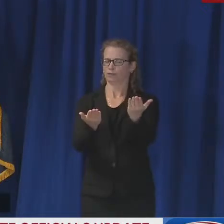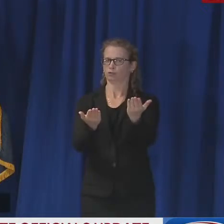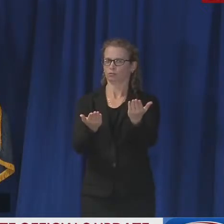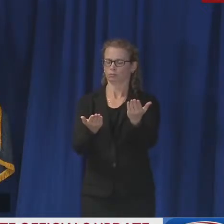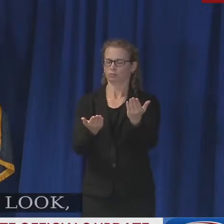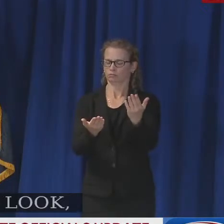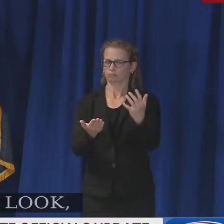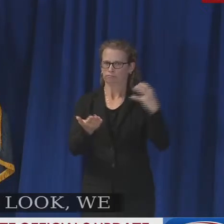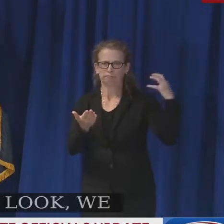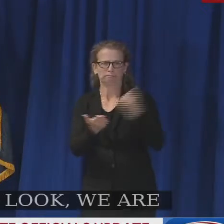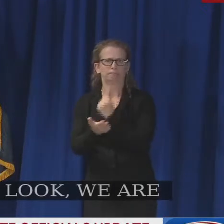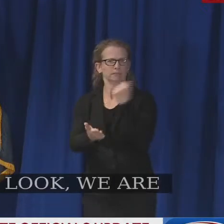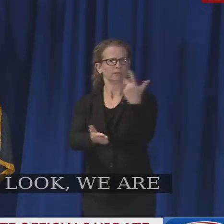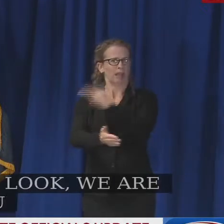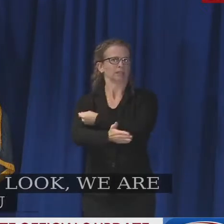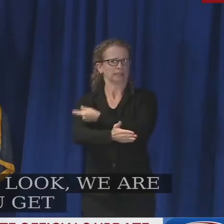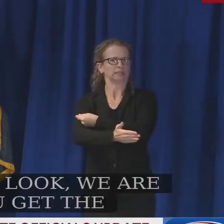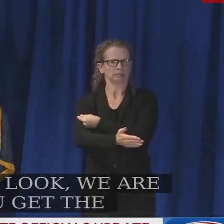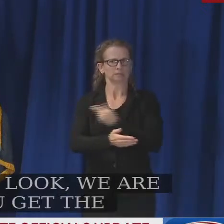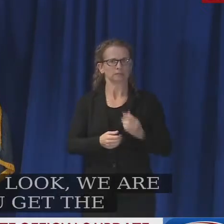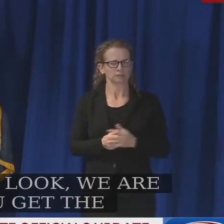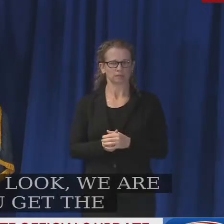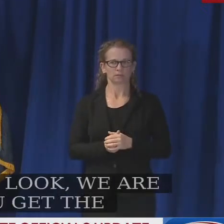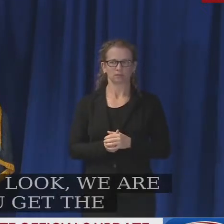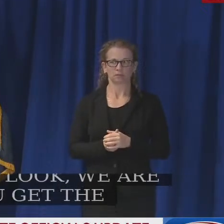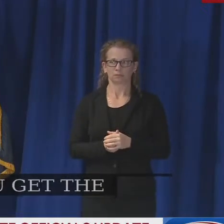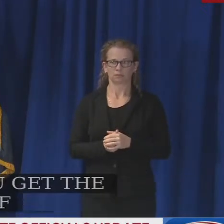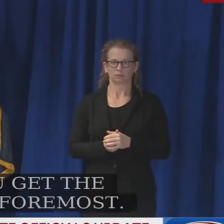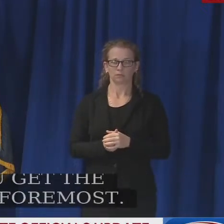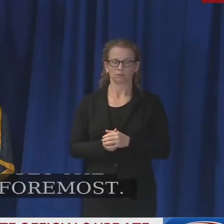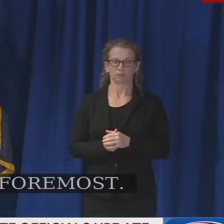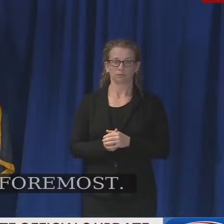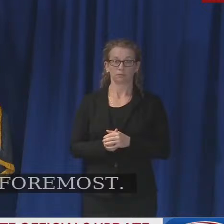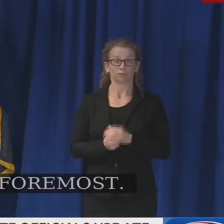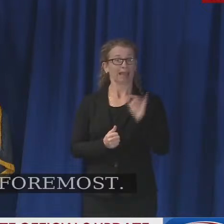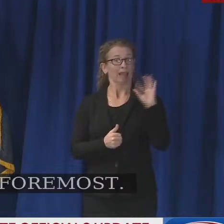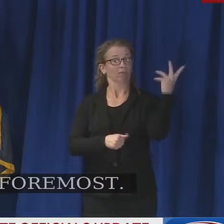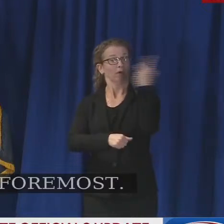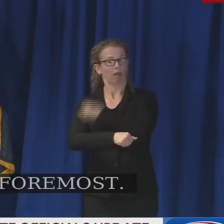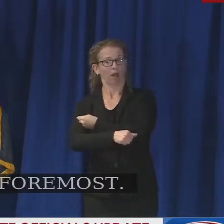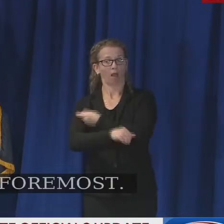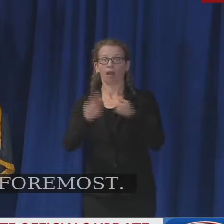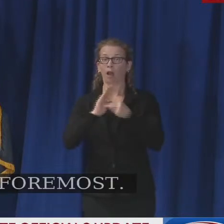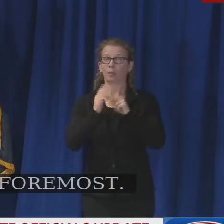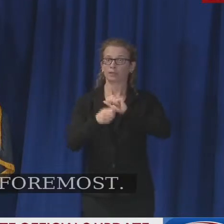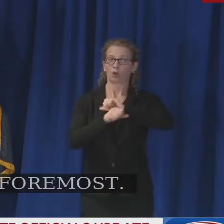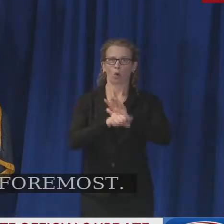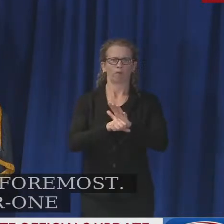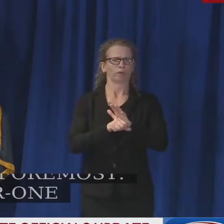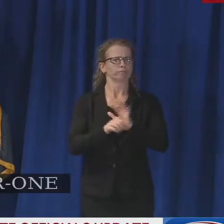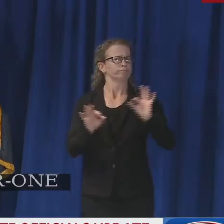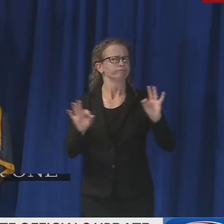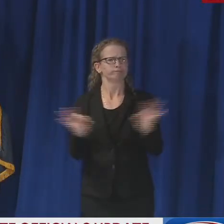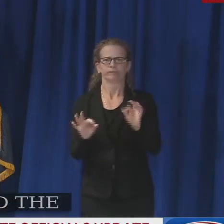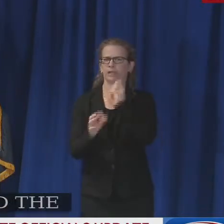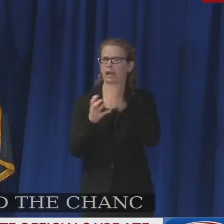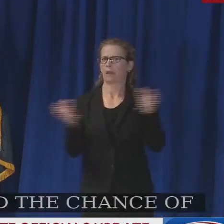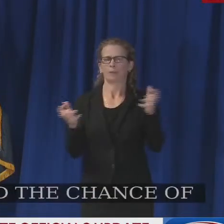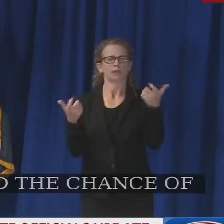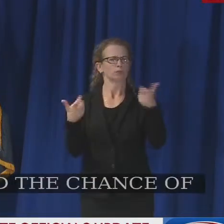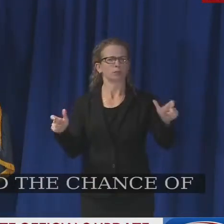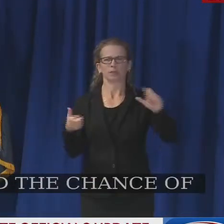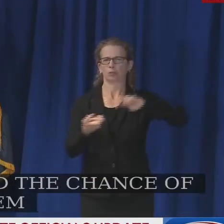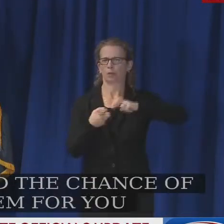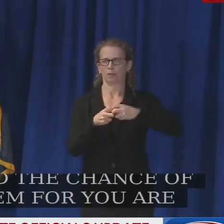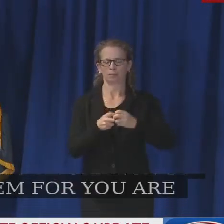and this really doesn't, the chances of this being a problem for you are very, very minuscule, and people have to understand it is a really effective vaccine.